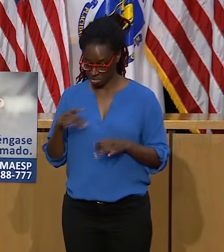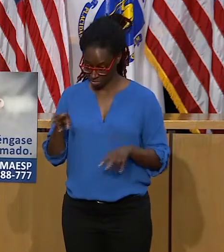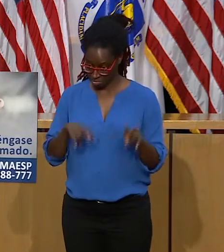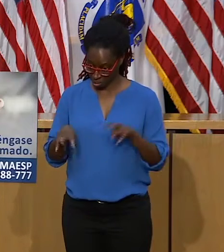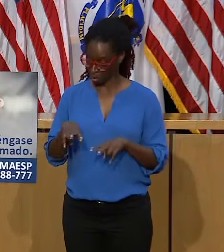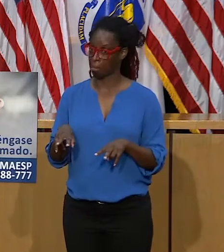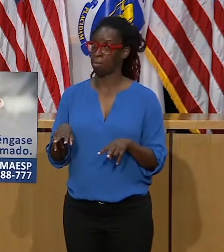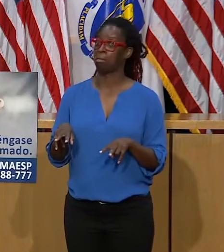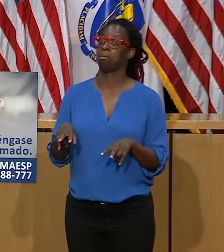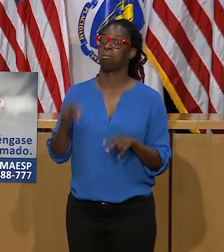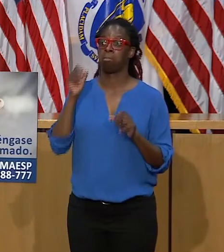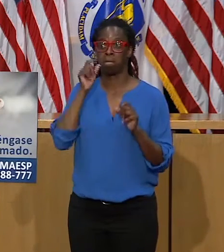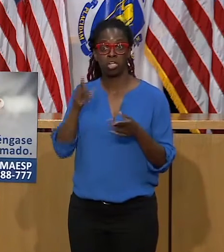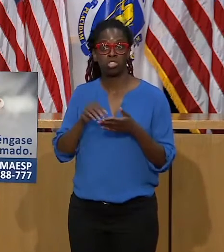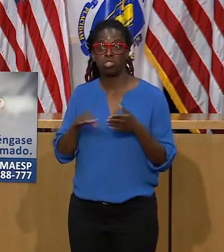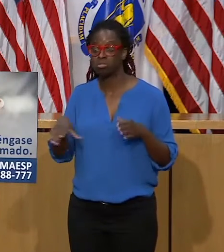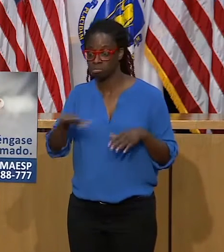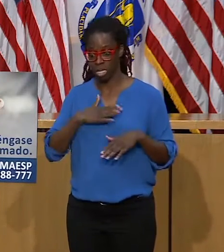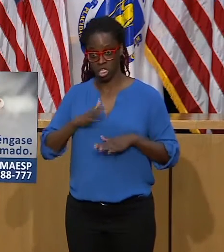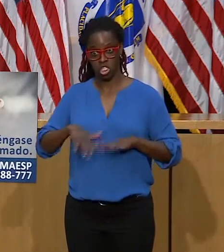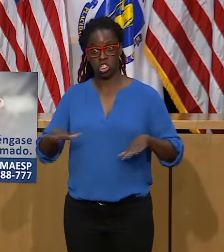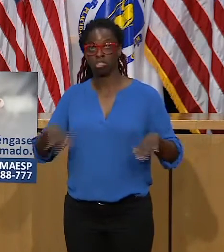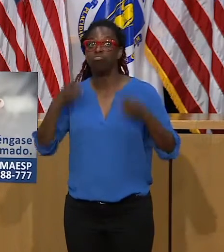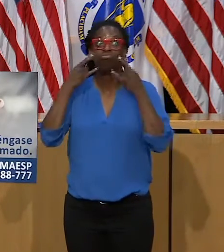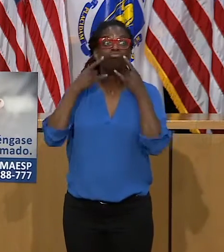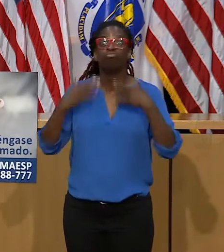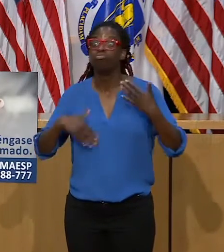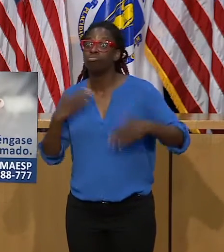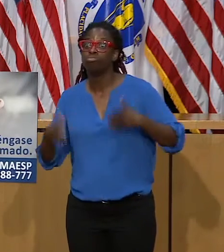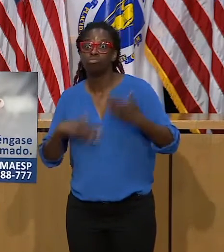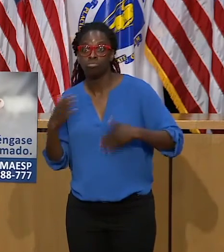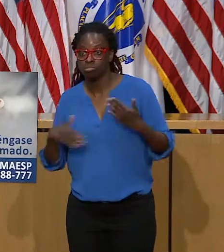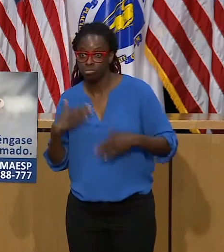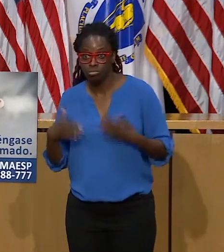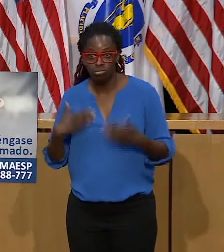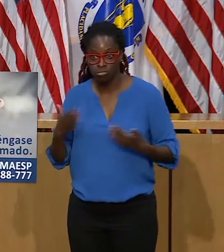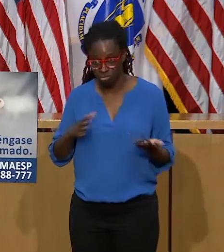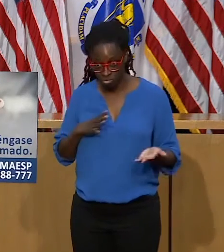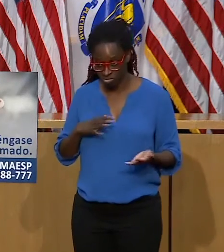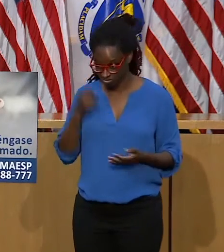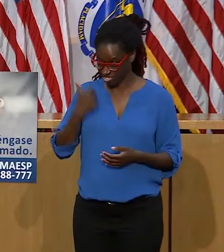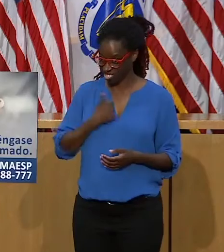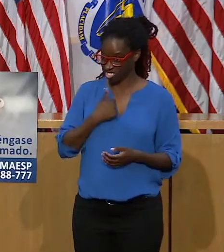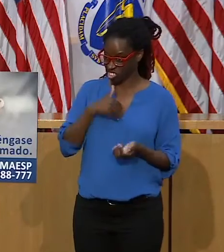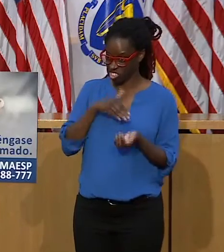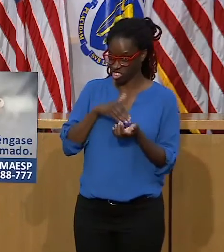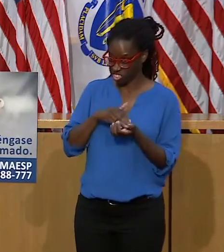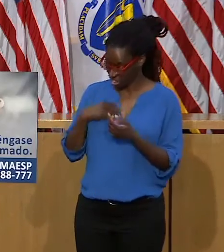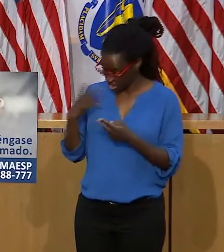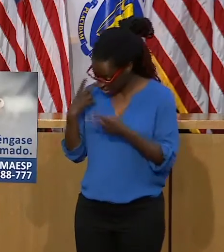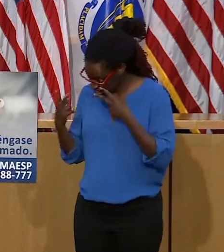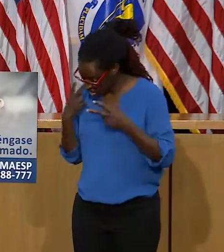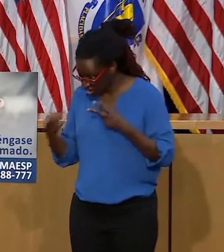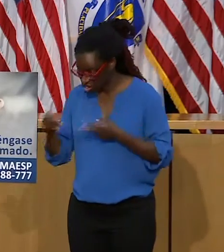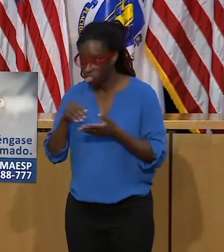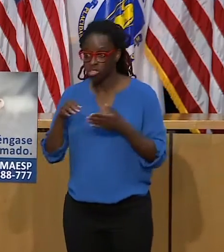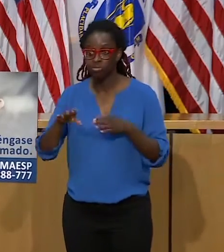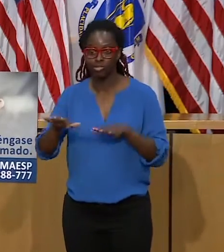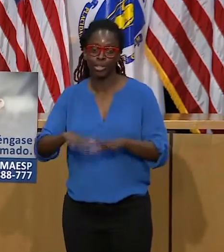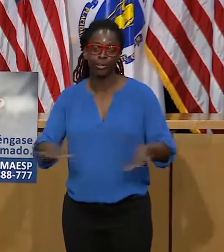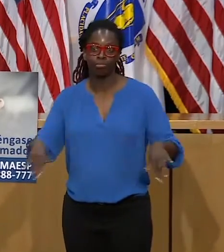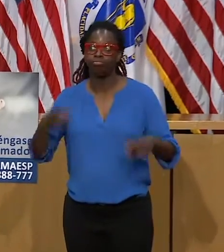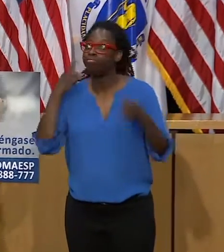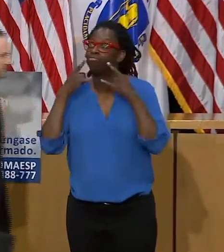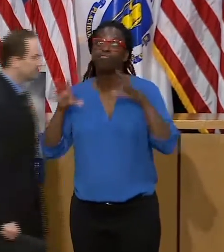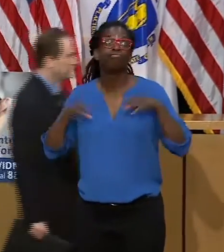successful some of these younger children have been. And we've seen evidence of this in other countries as well where they have implemented masks.